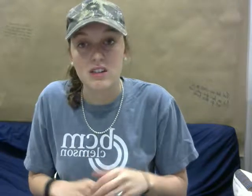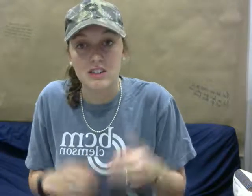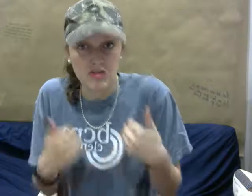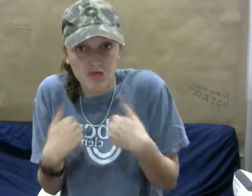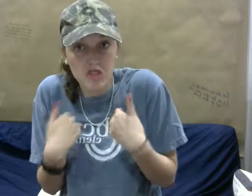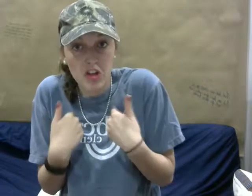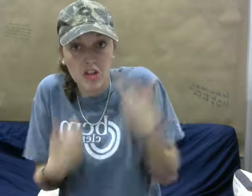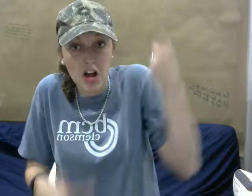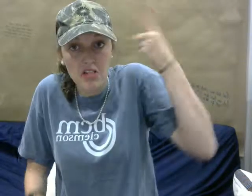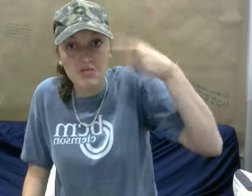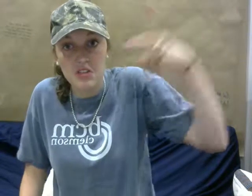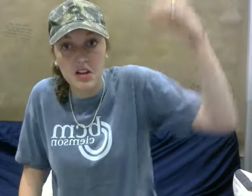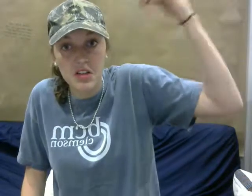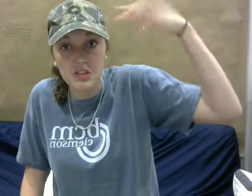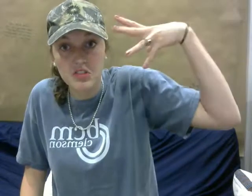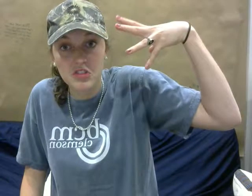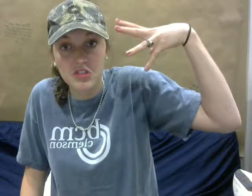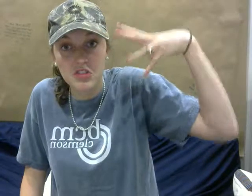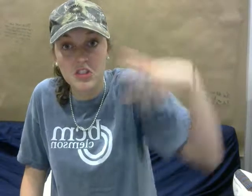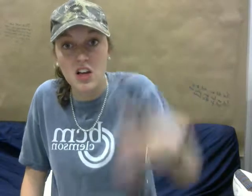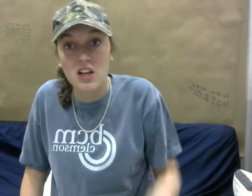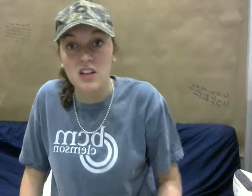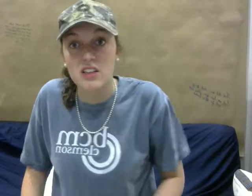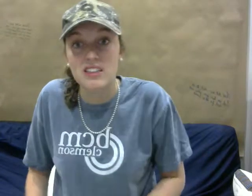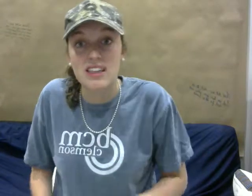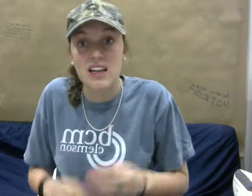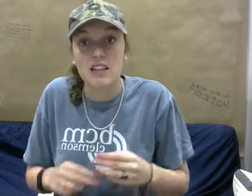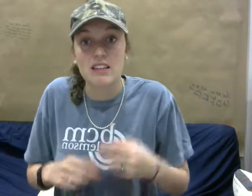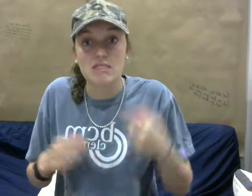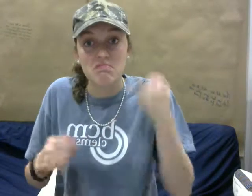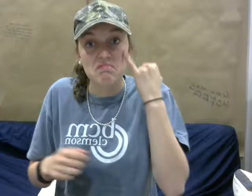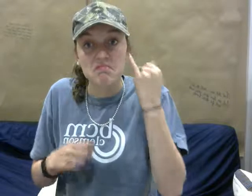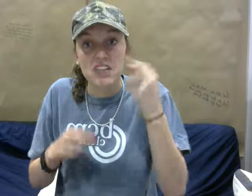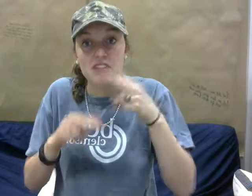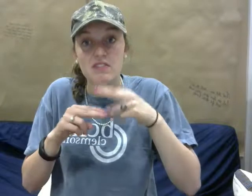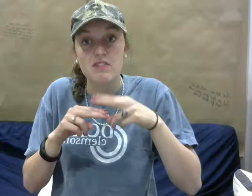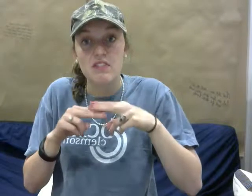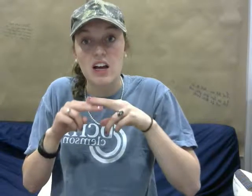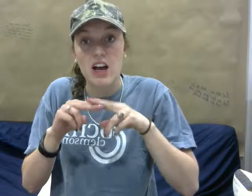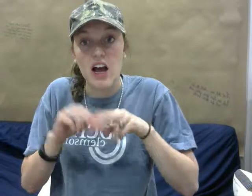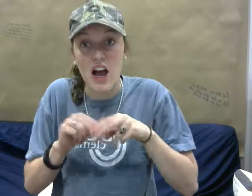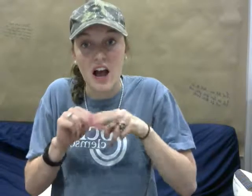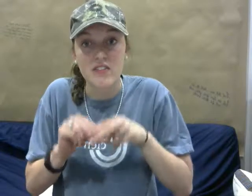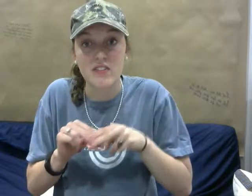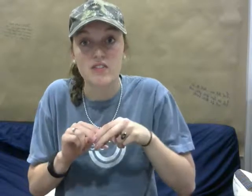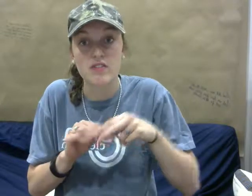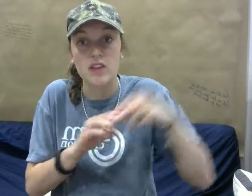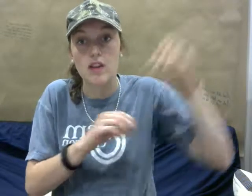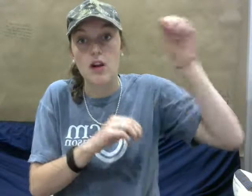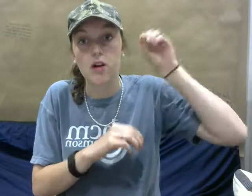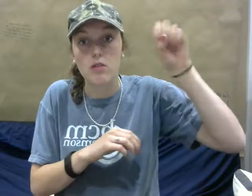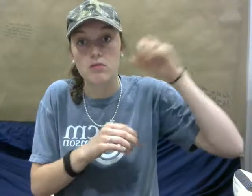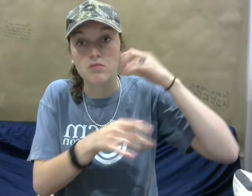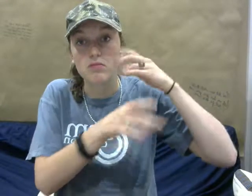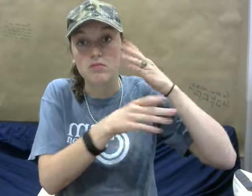heavier elements remained closer to the central star, whilst lighter elements were pushed by the solar wind to the outer